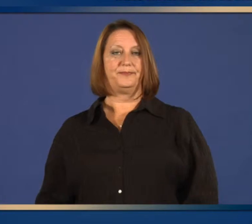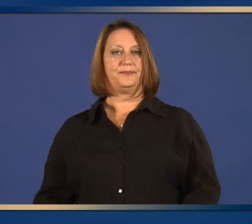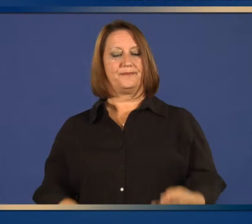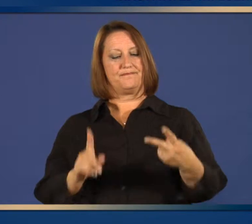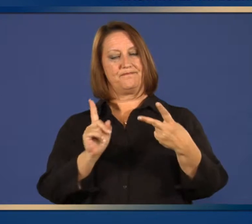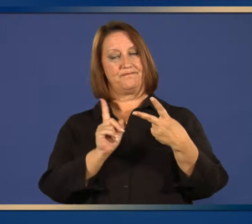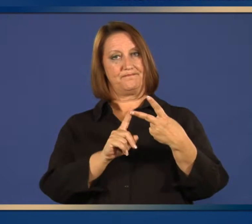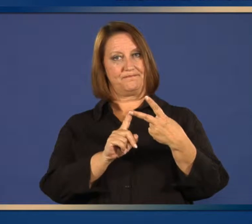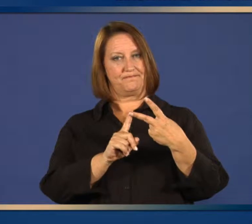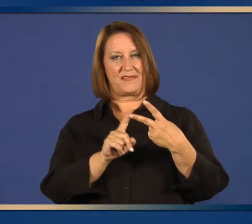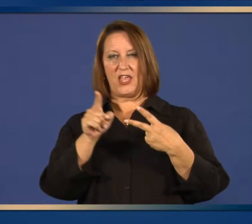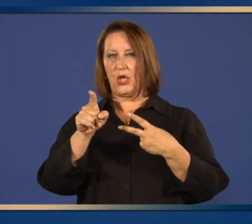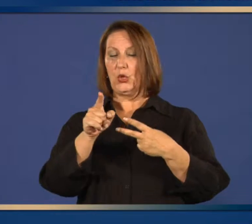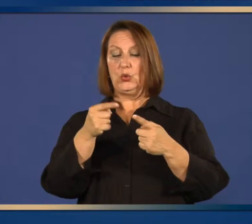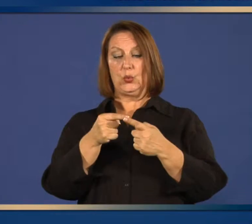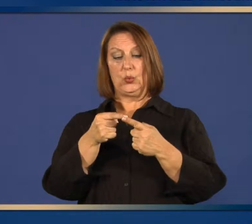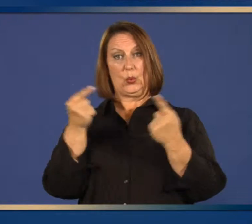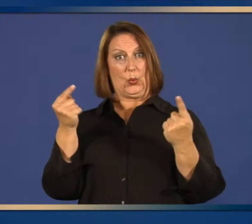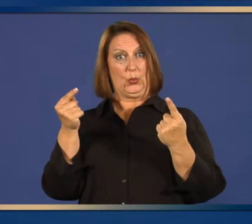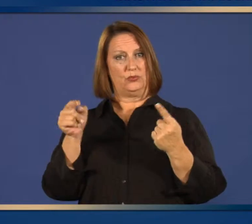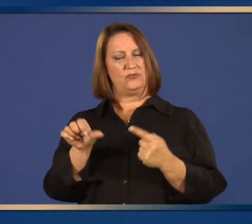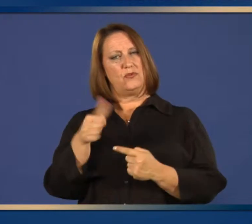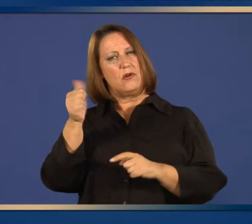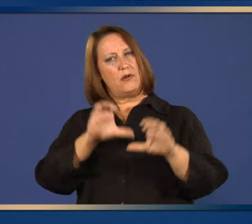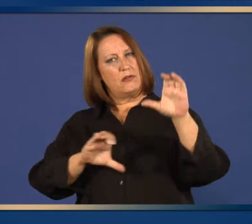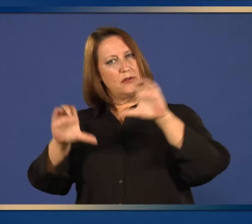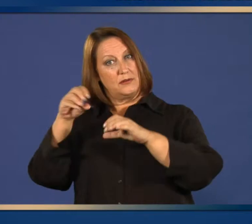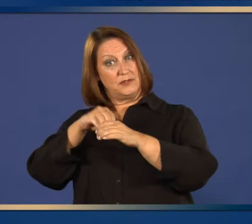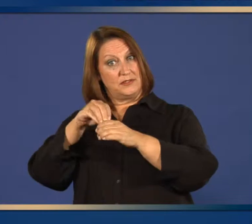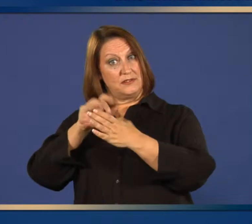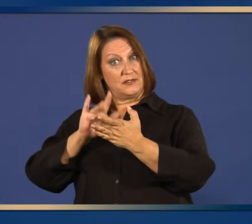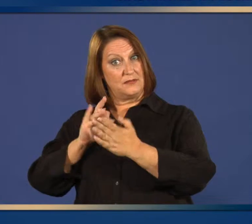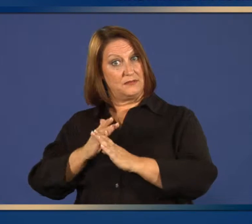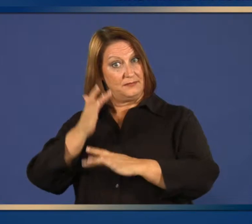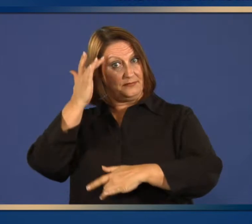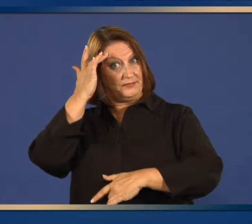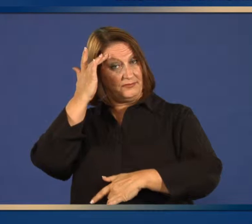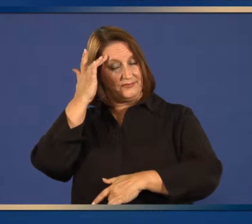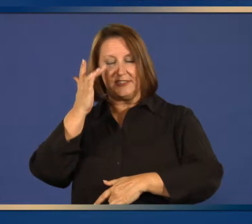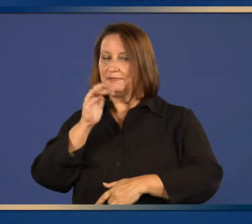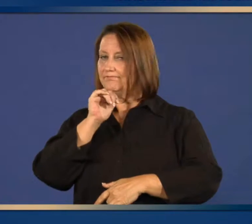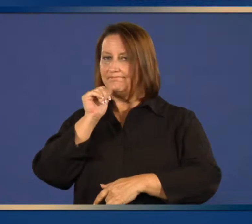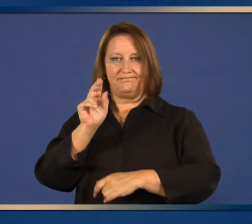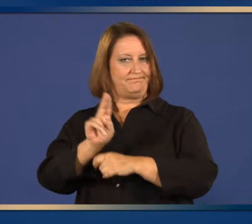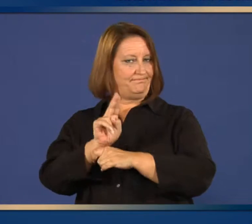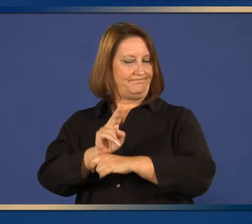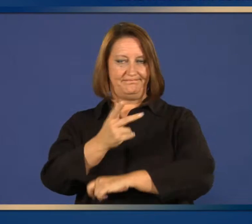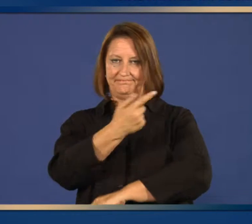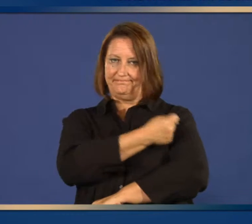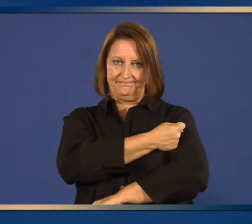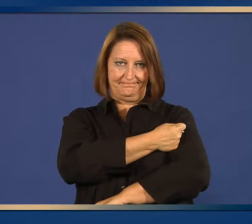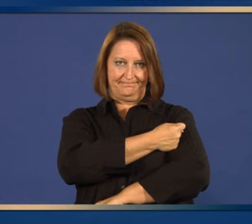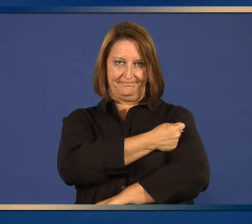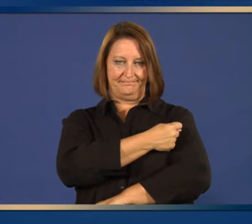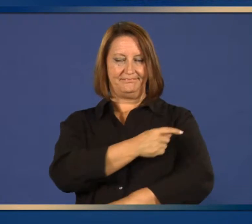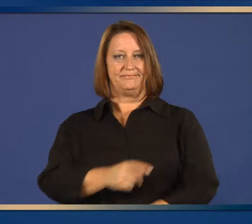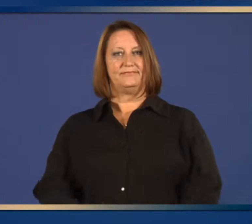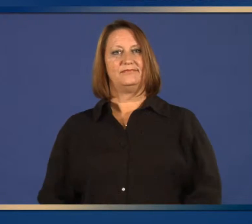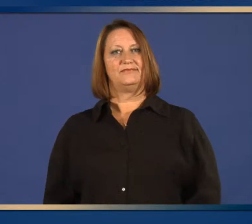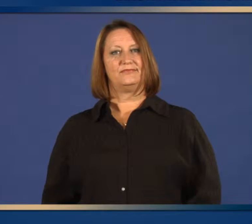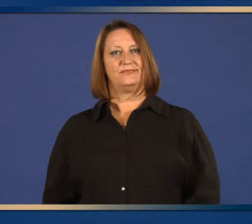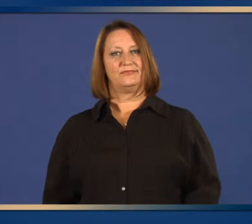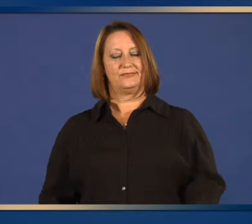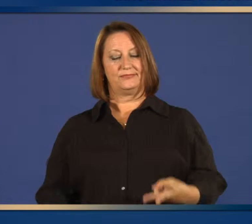A severe allergy to any vaccine component is also a reason not to get the vaccine.